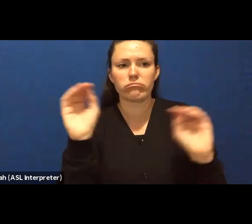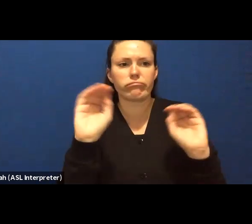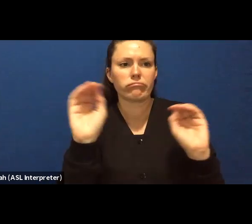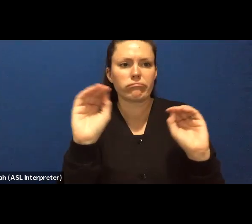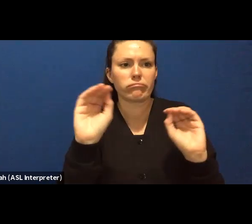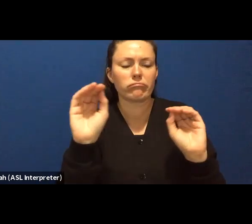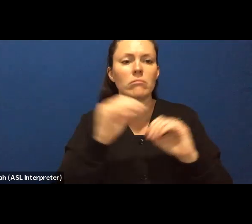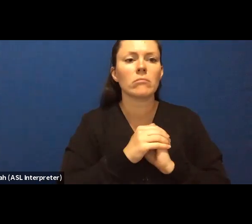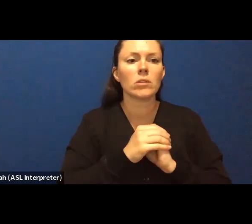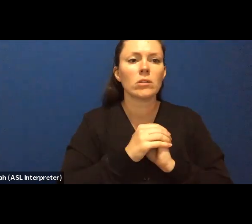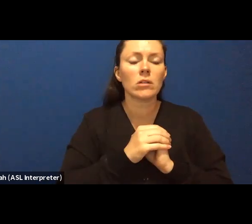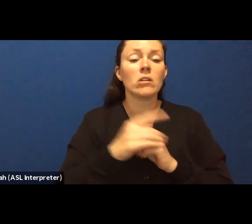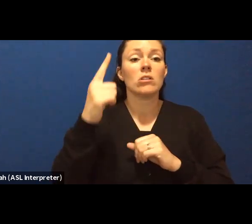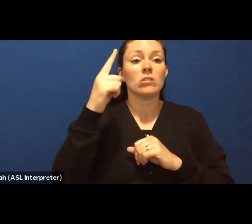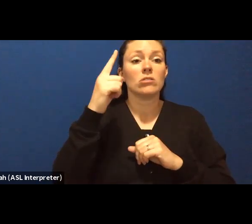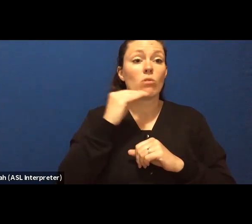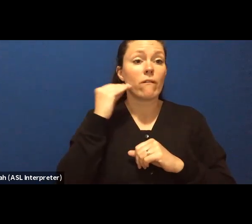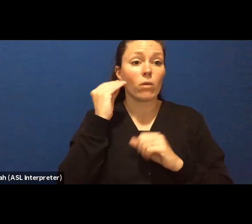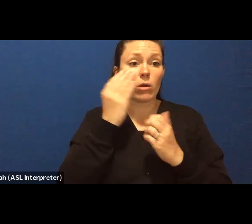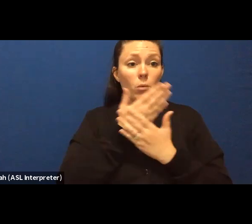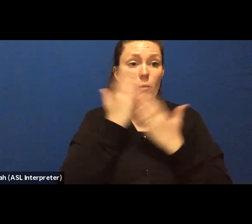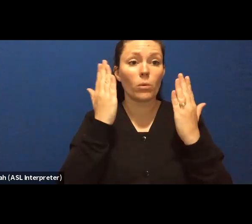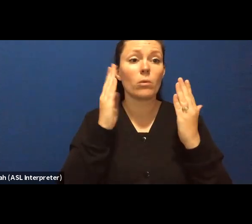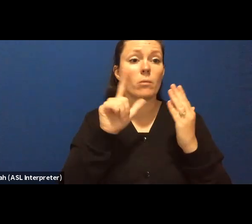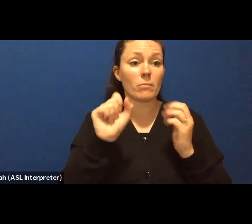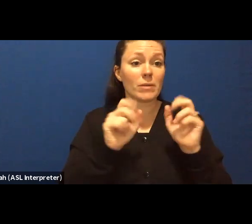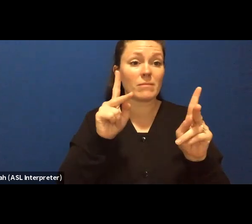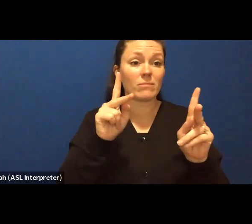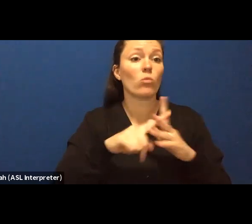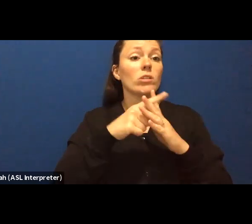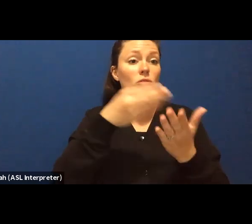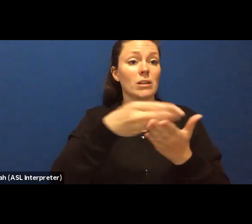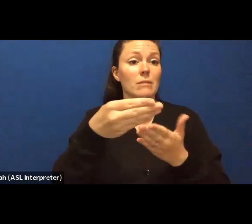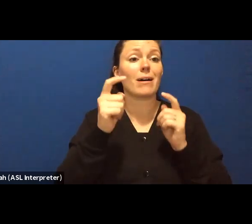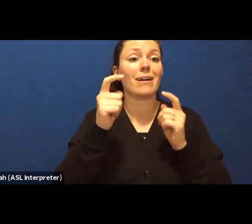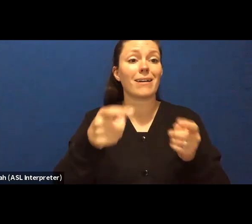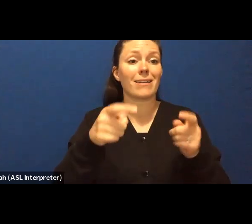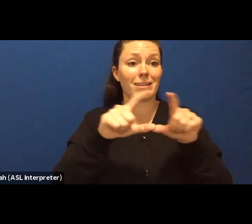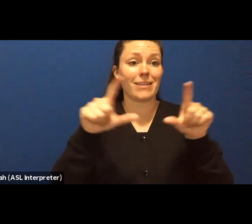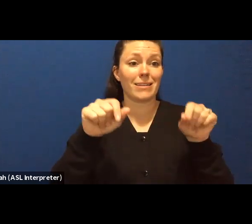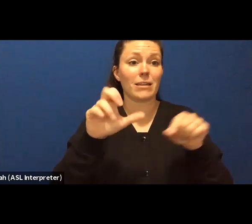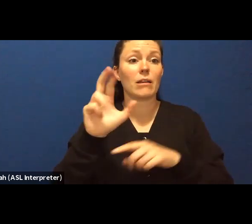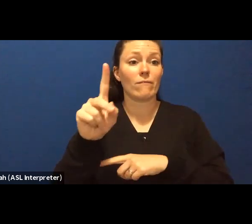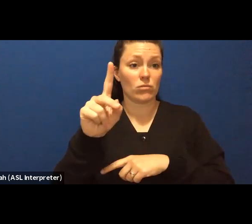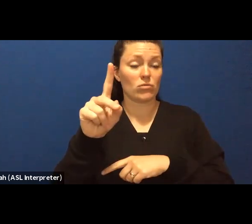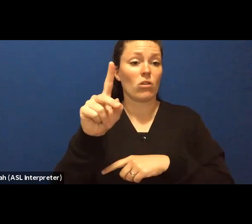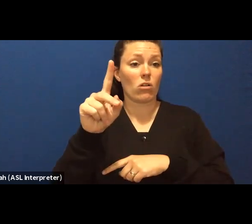our unhoused folks, we started purchasing gift cards for grocery stores, which would allow them